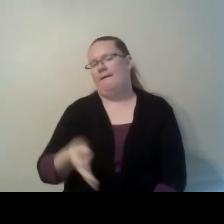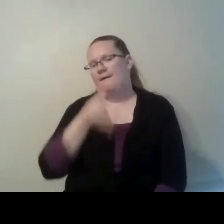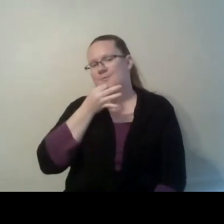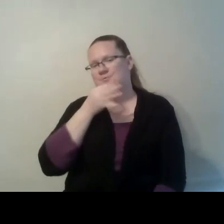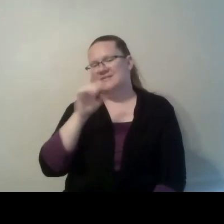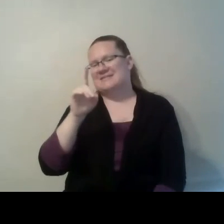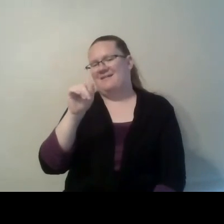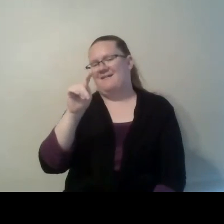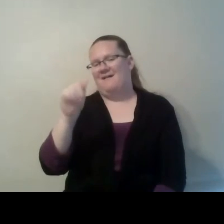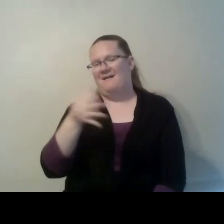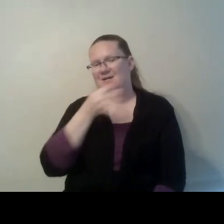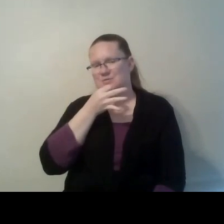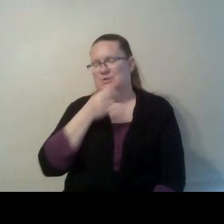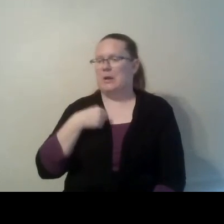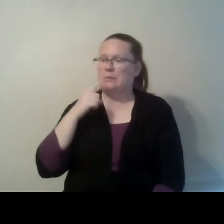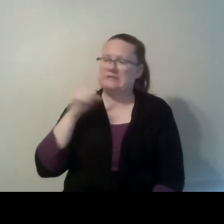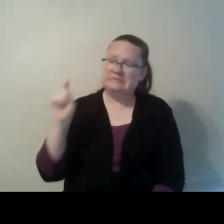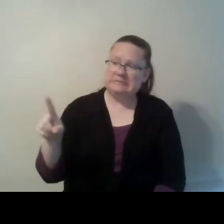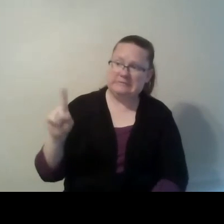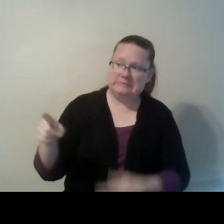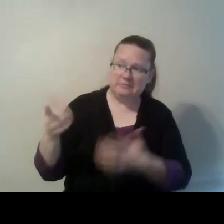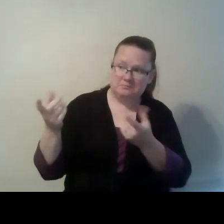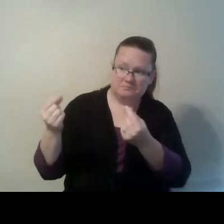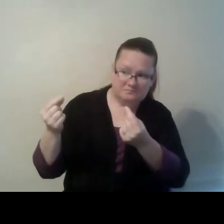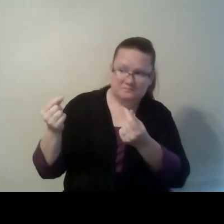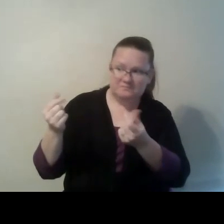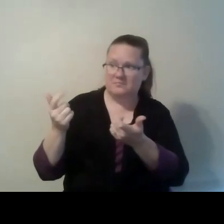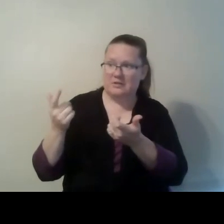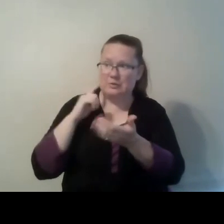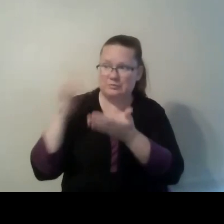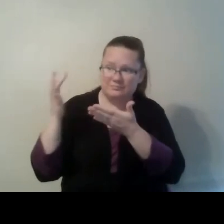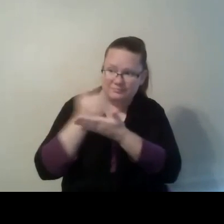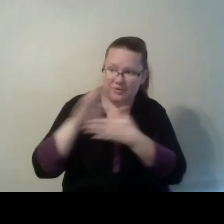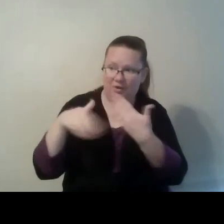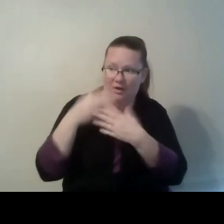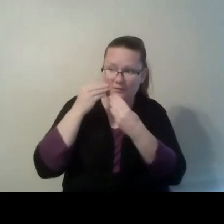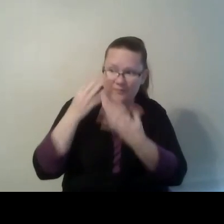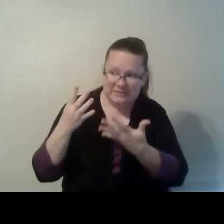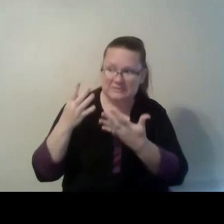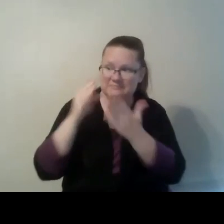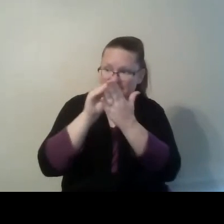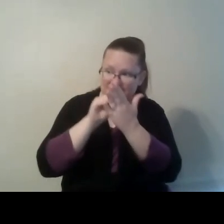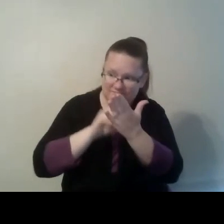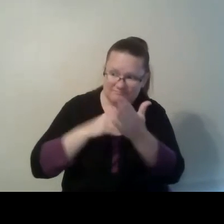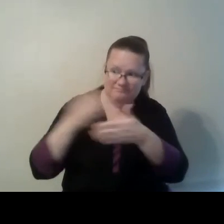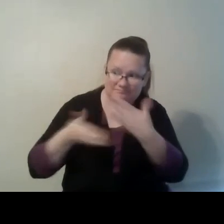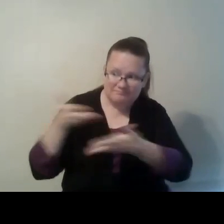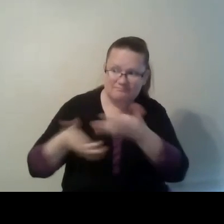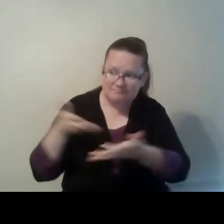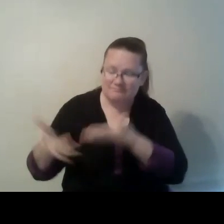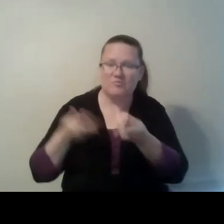to get back with all of our EPIs to again try to get some of that data that we have gaps in, so that again we can report